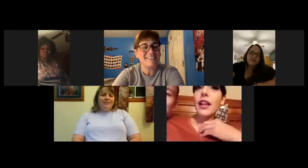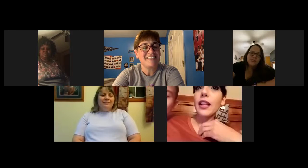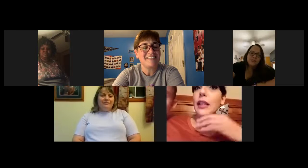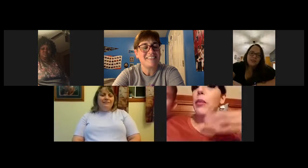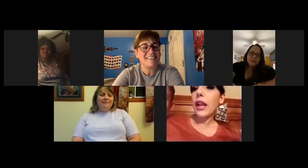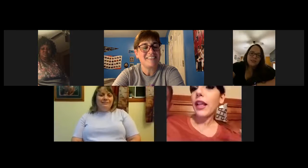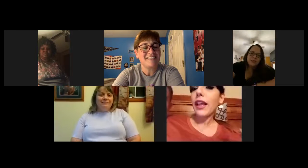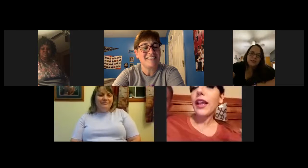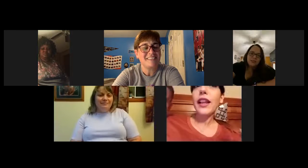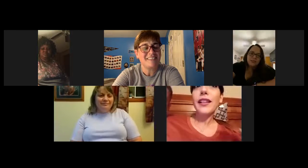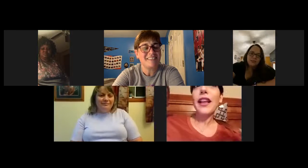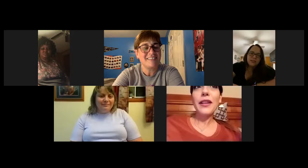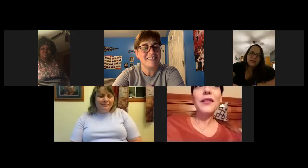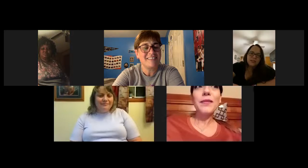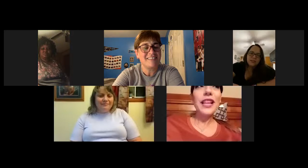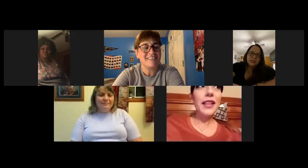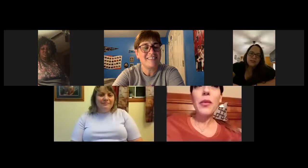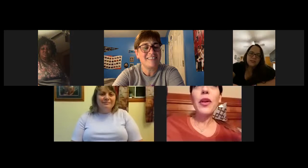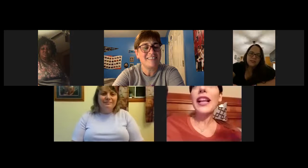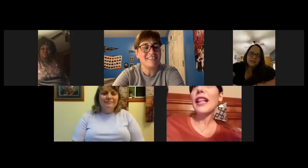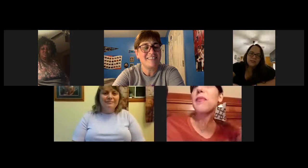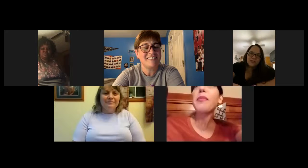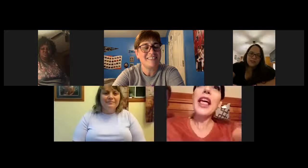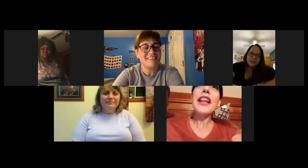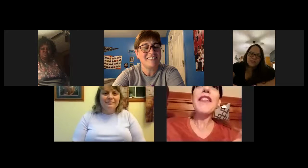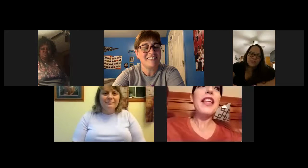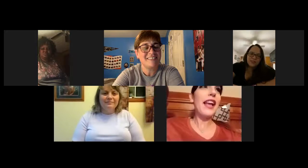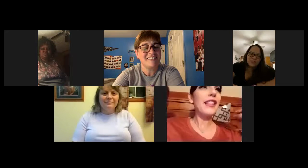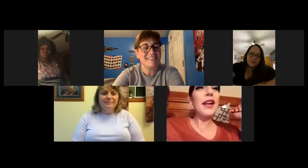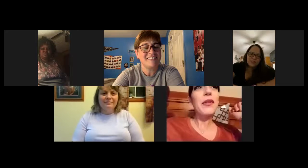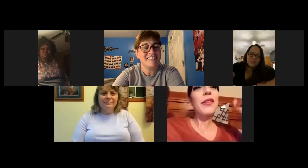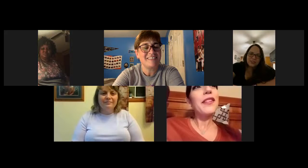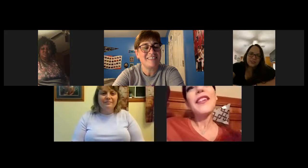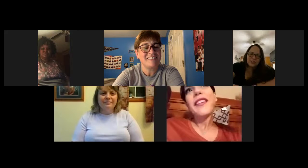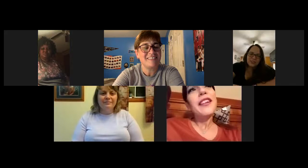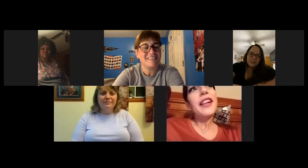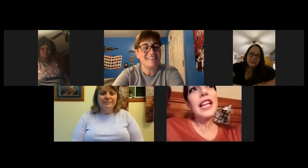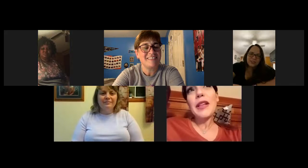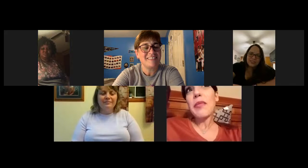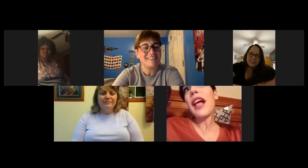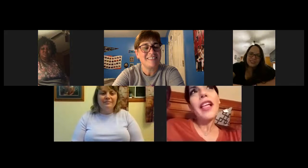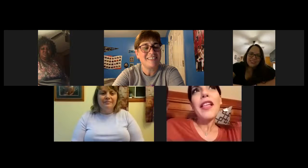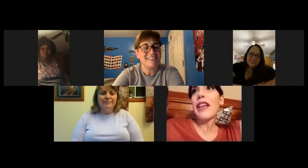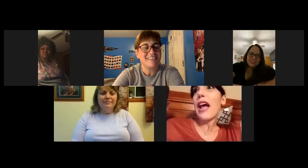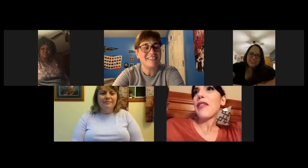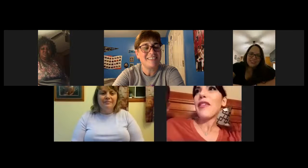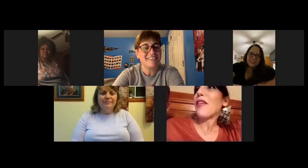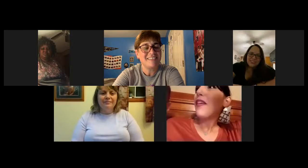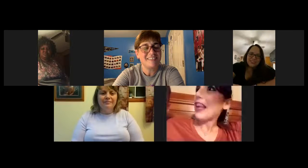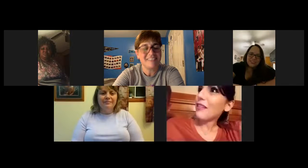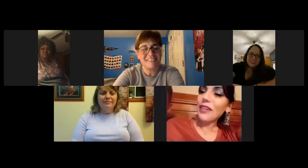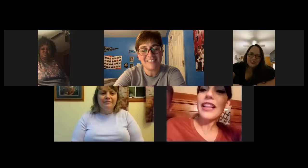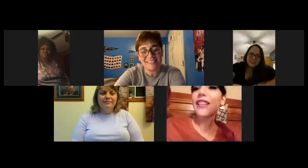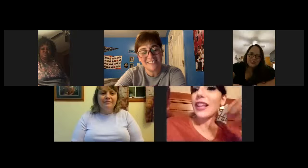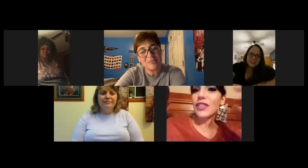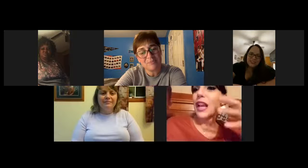then temporada es like estamos en la temporada de Navidad, estamos en la temporada de verano, o en